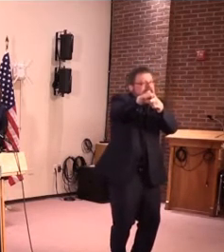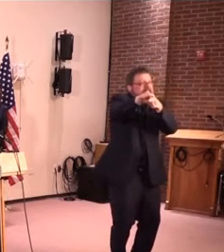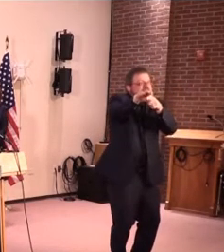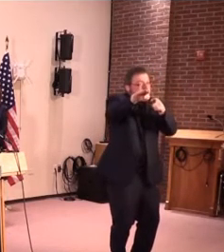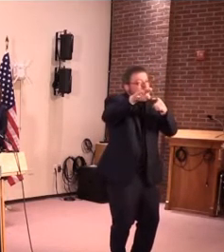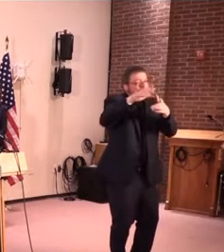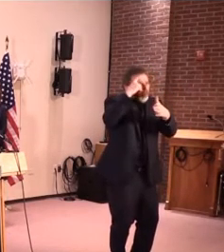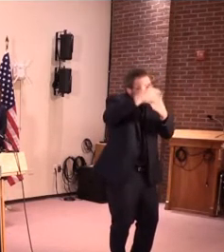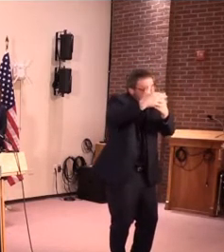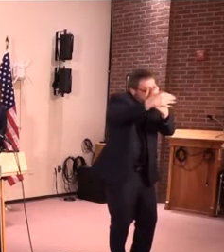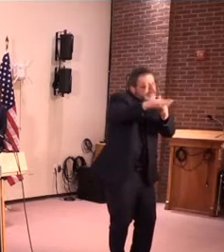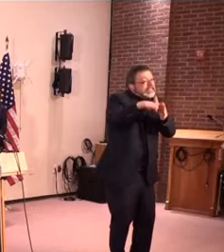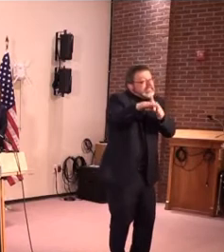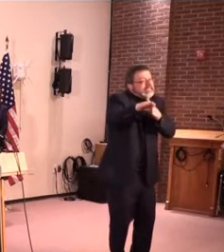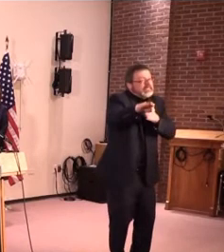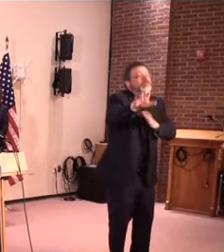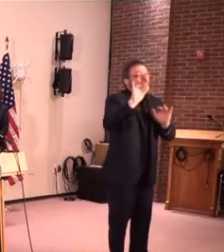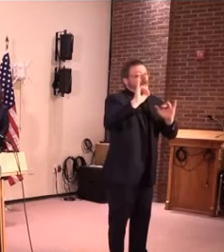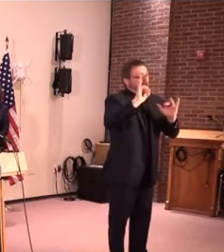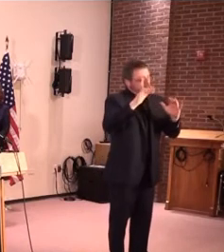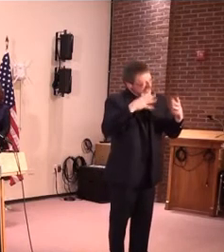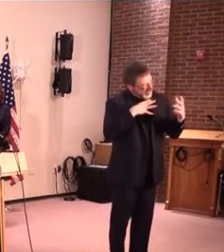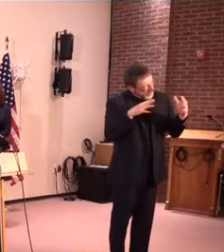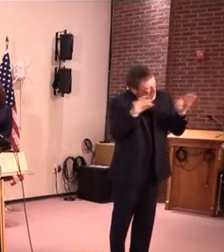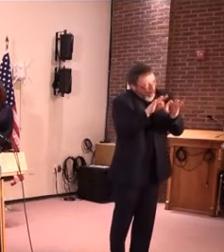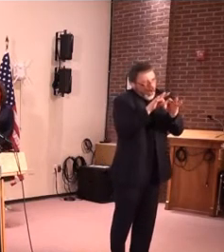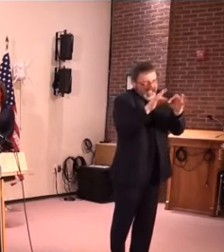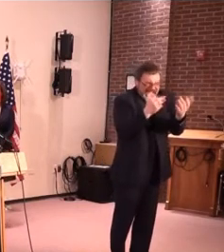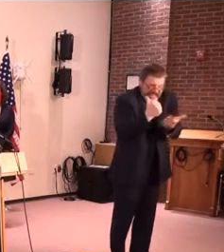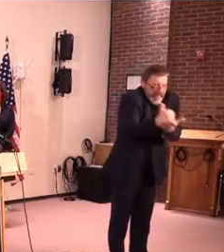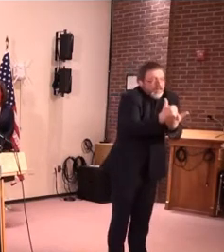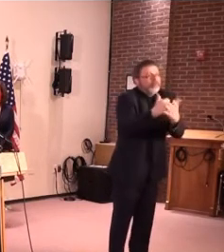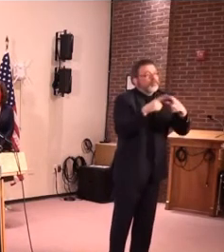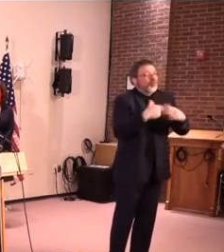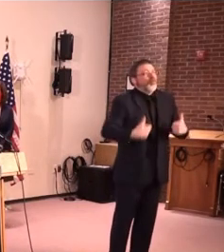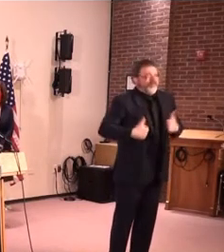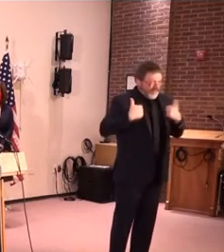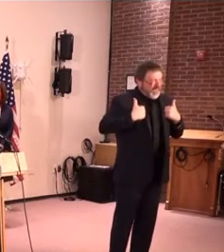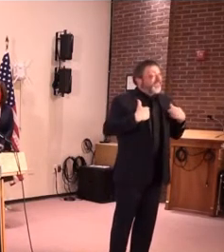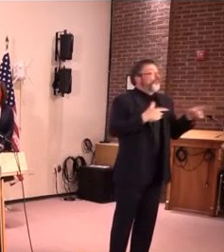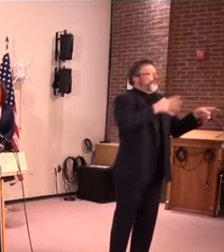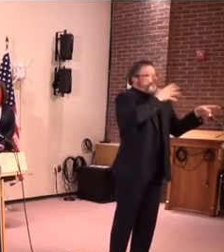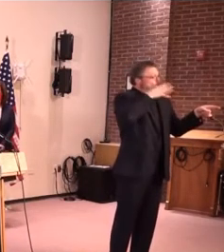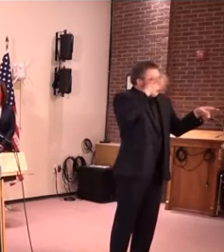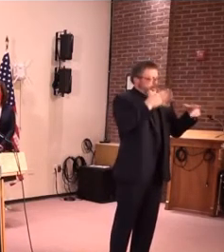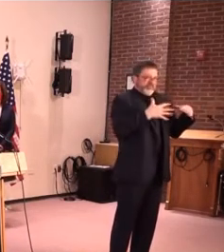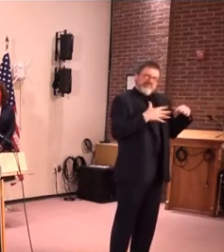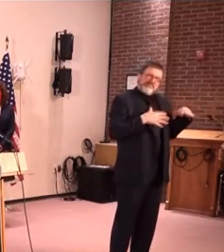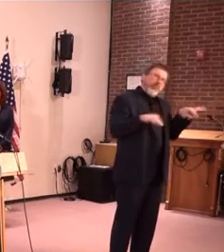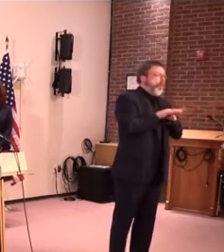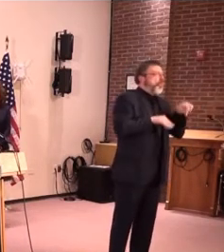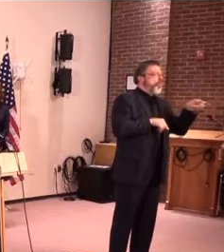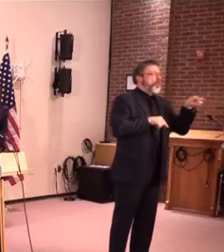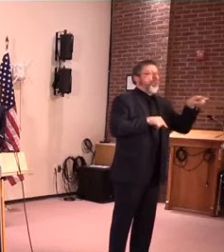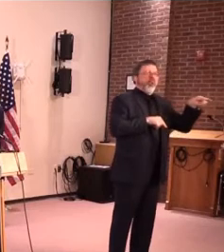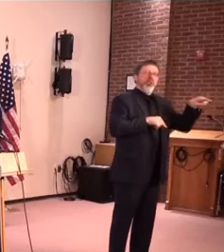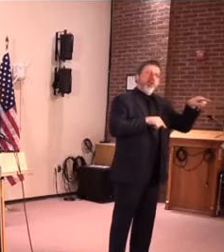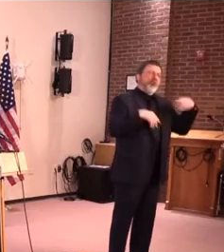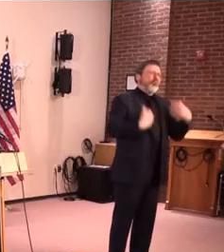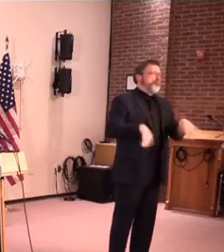backbone of Vermont so it can heal and create a path that protects those who make their living off the